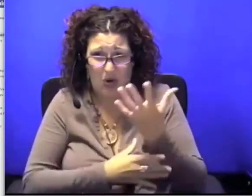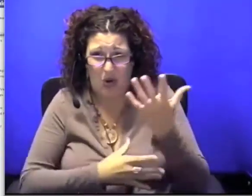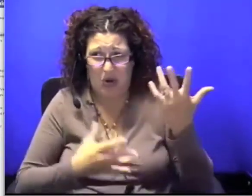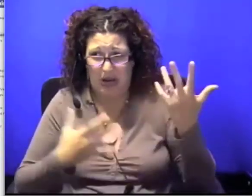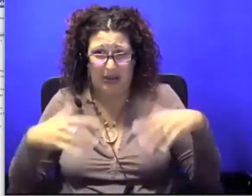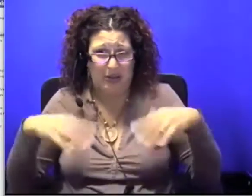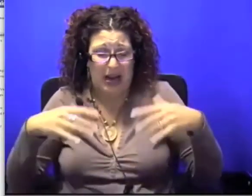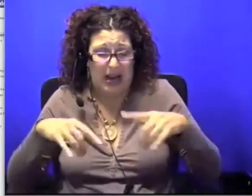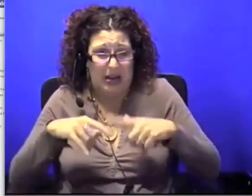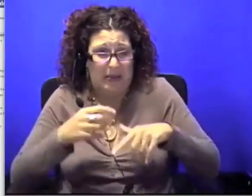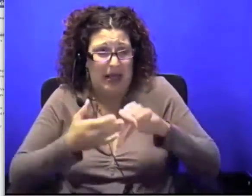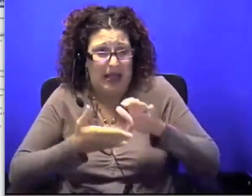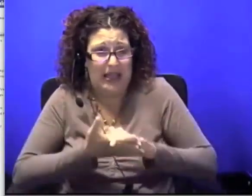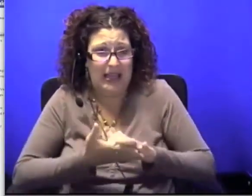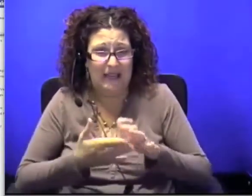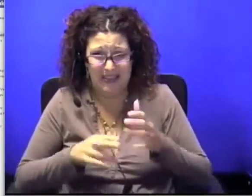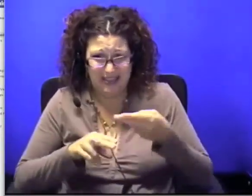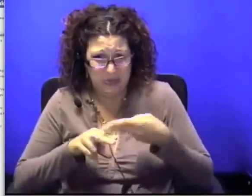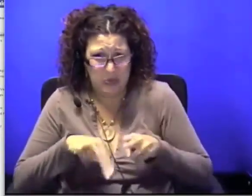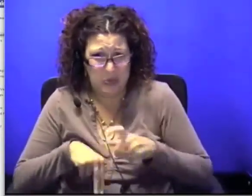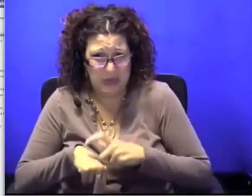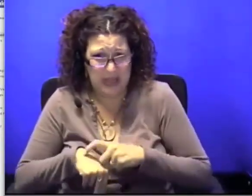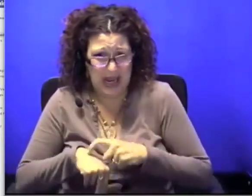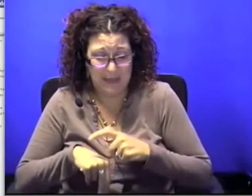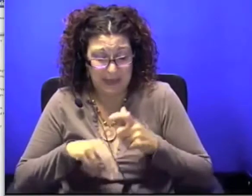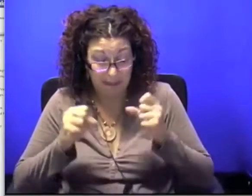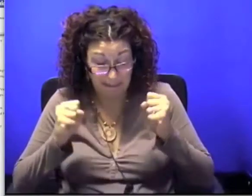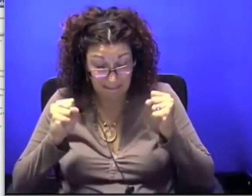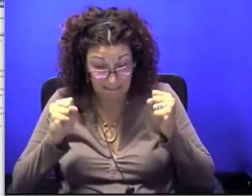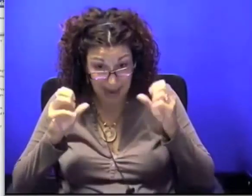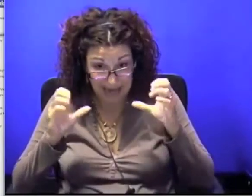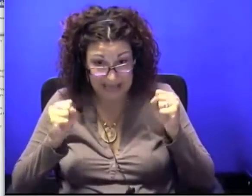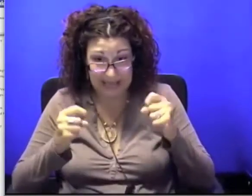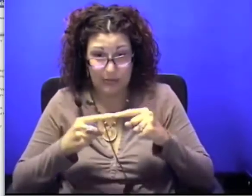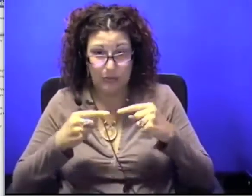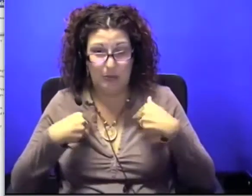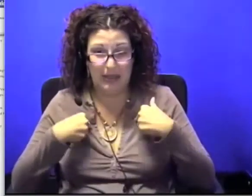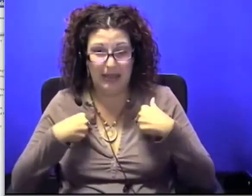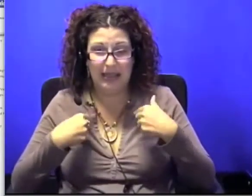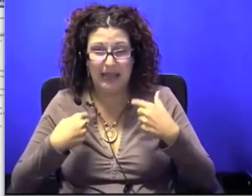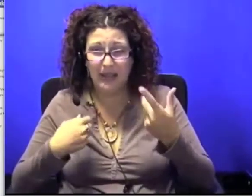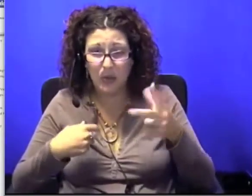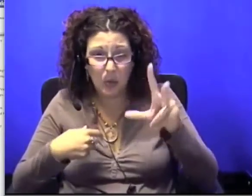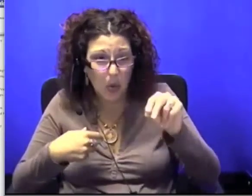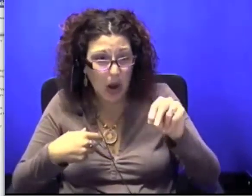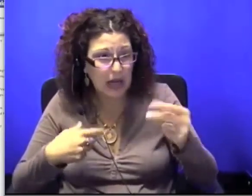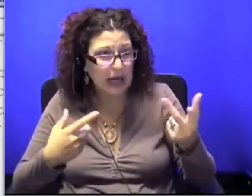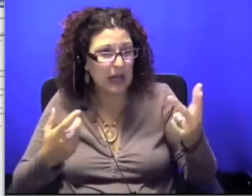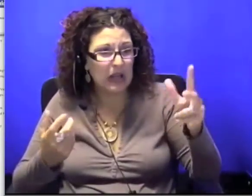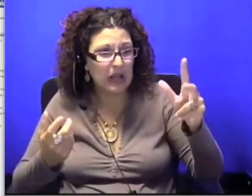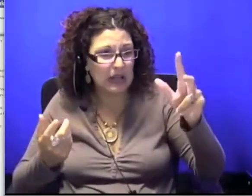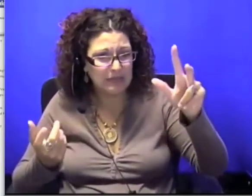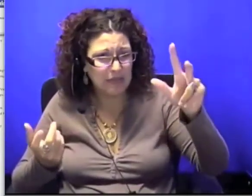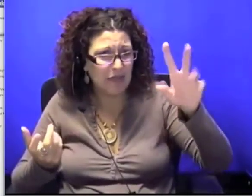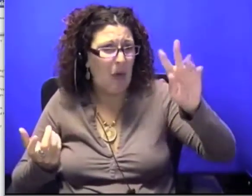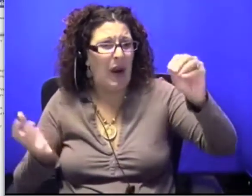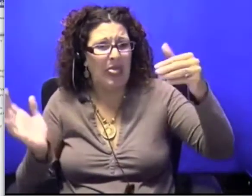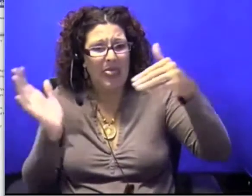It's just growing like leaps and bounds, and in such a short period of time, it's amazing to me that 20, 30,000